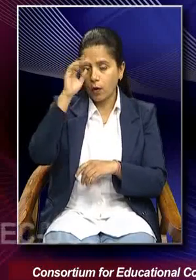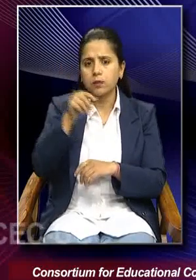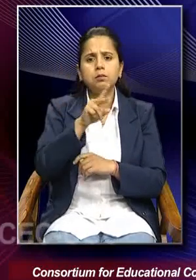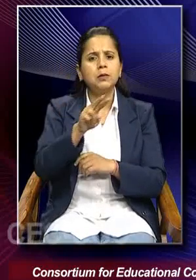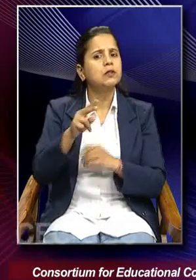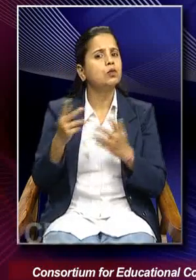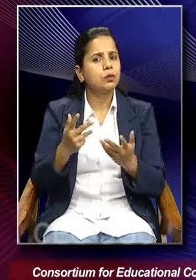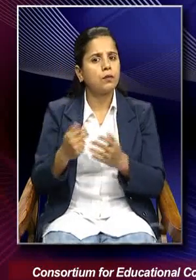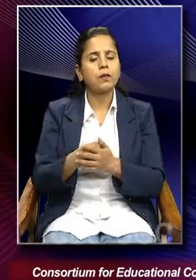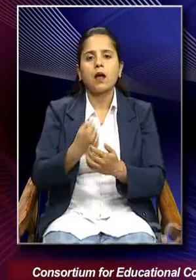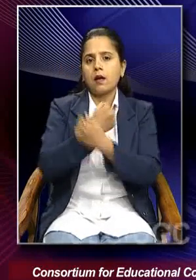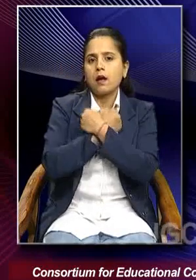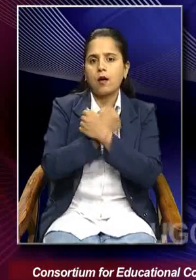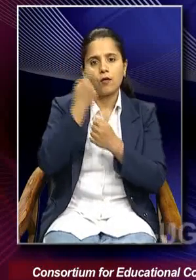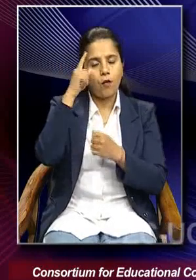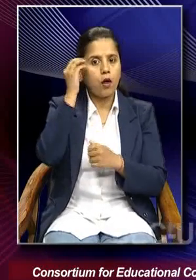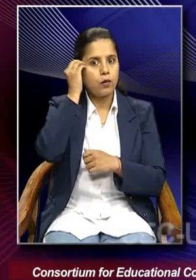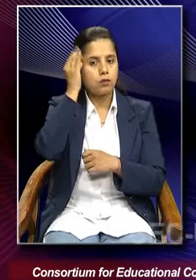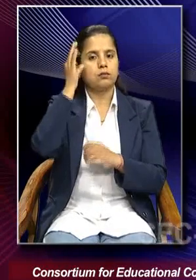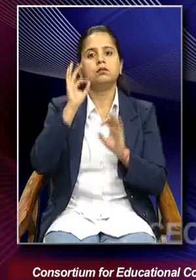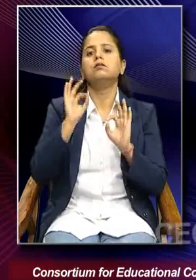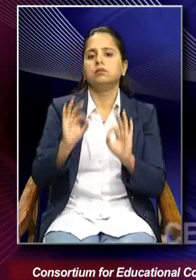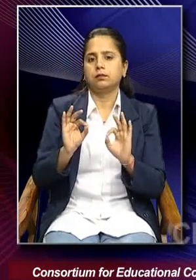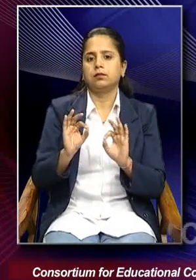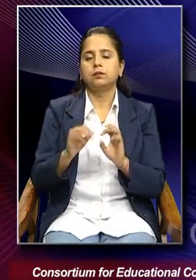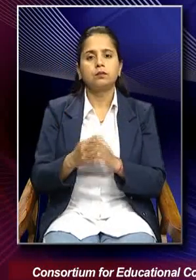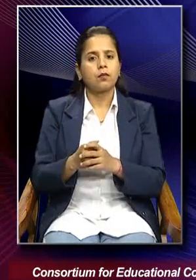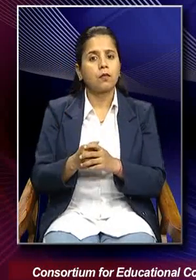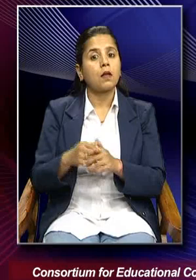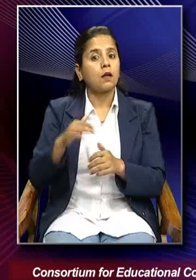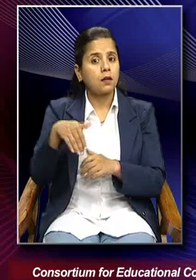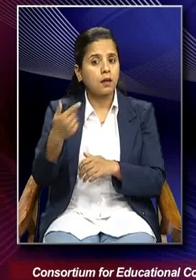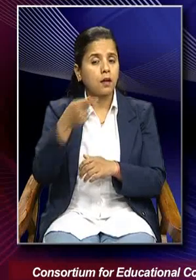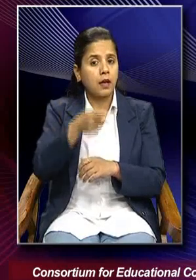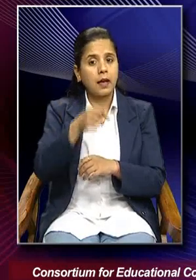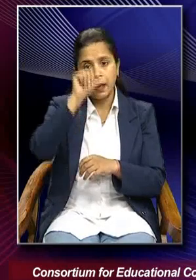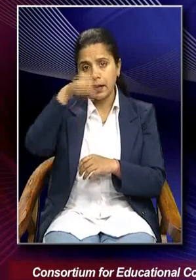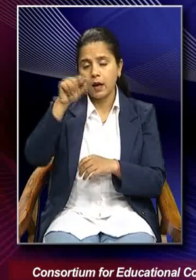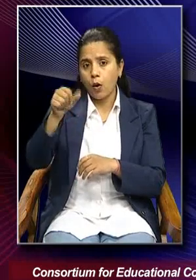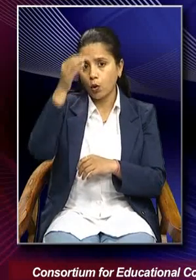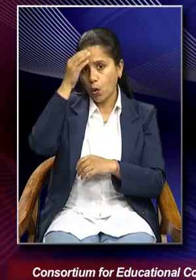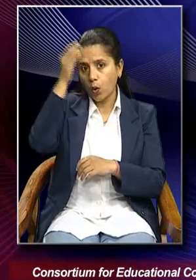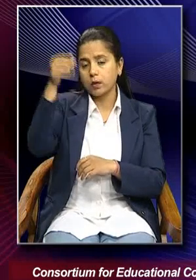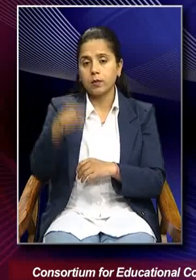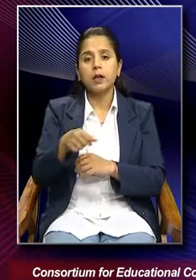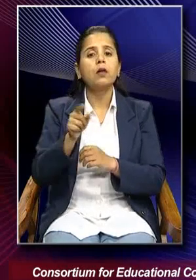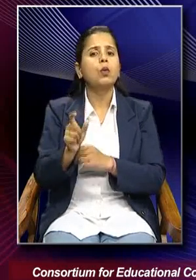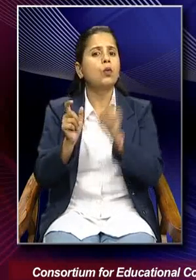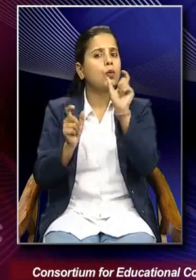means love for wisdom. And from the Indian context, the